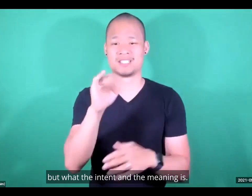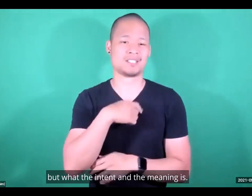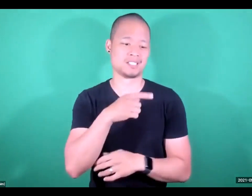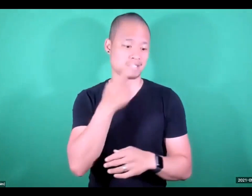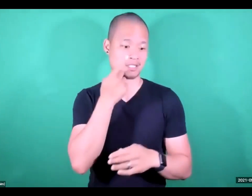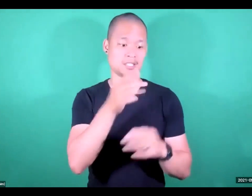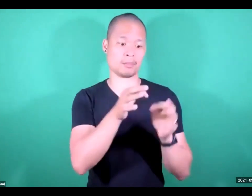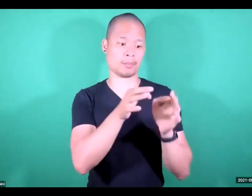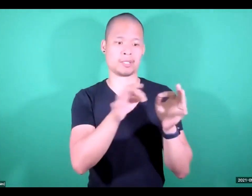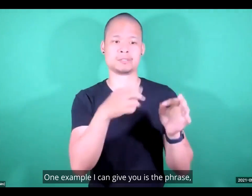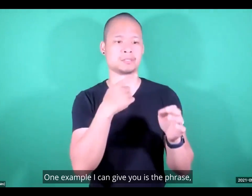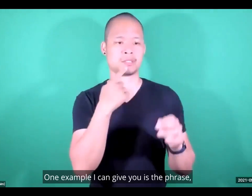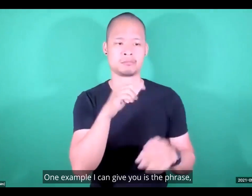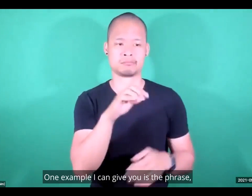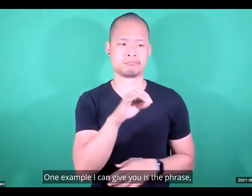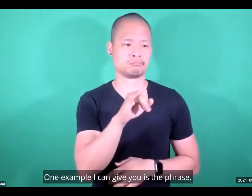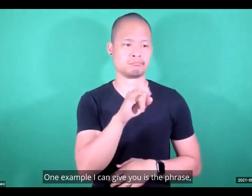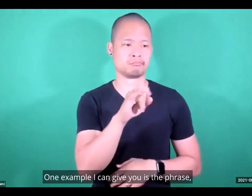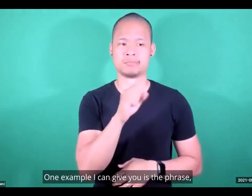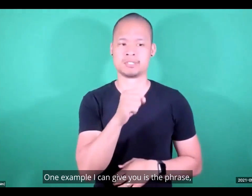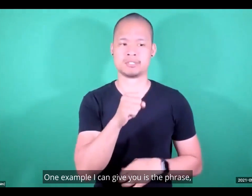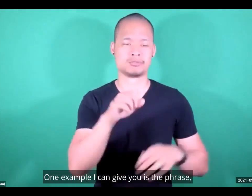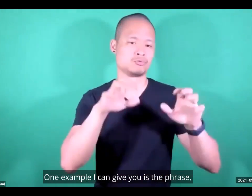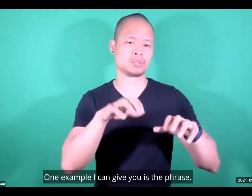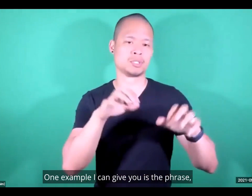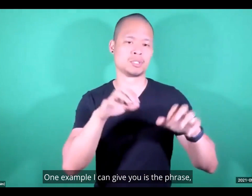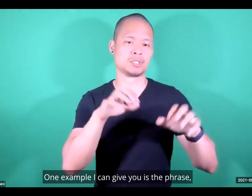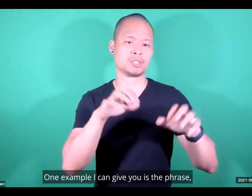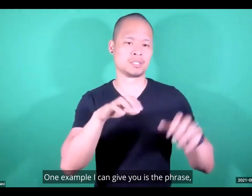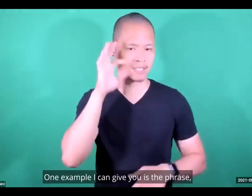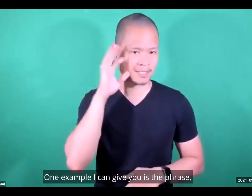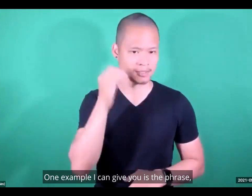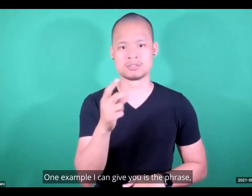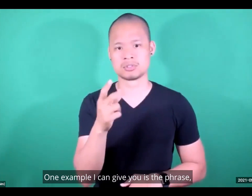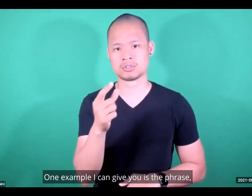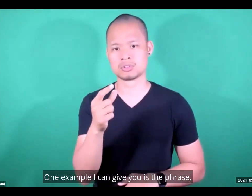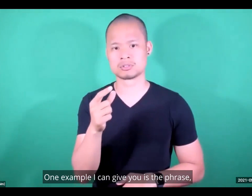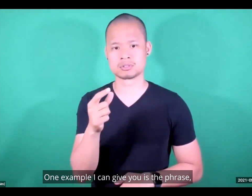is. One example I can give you is